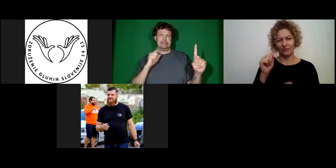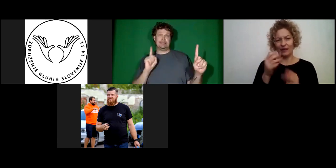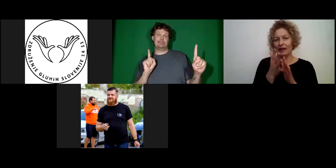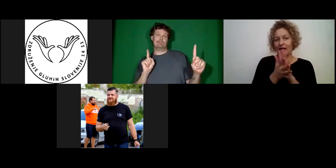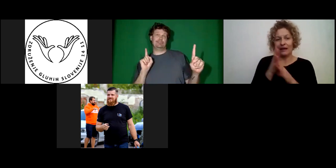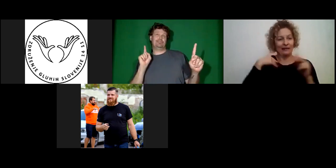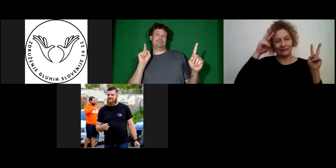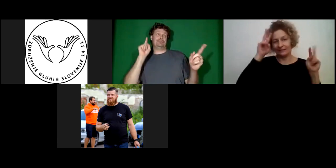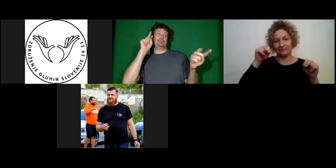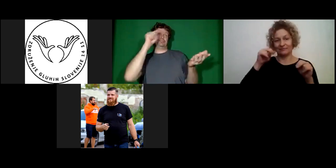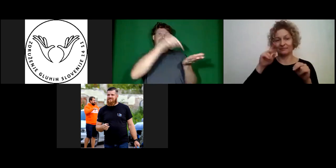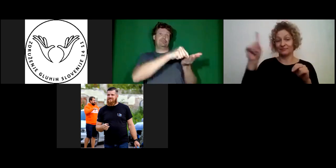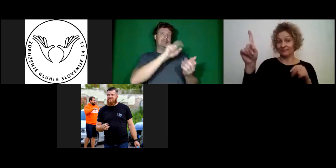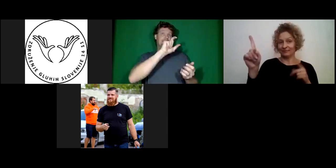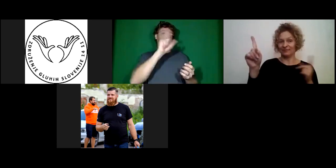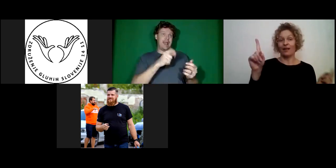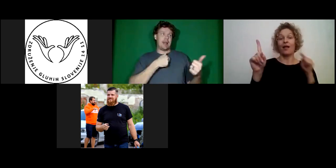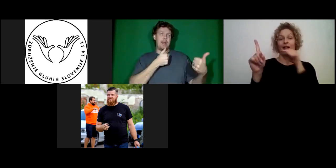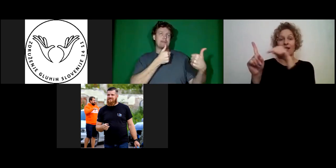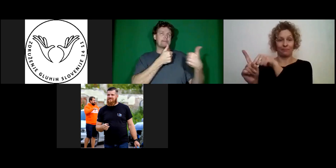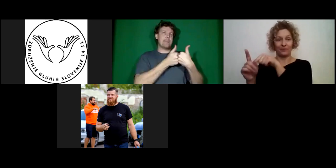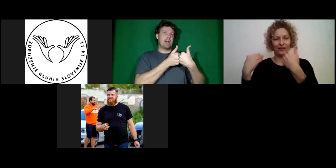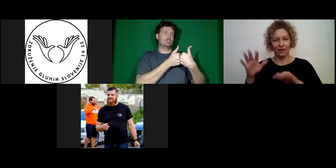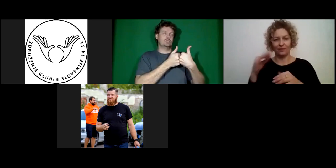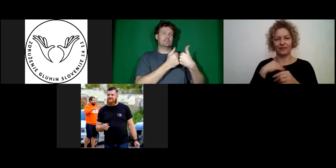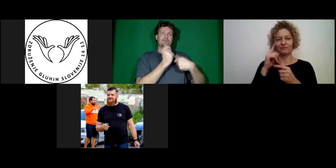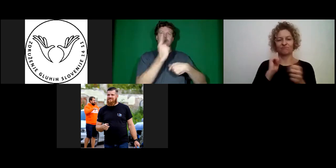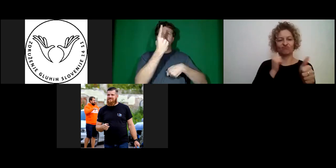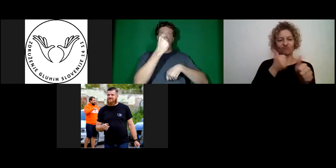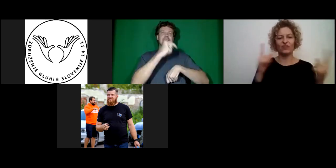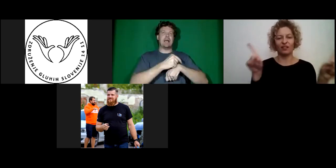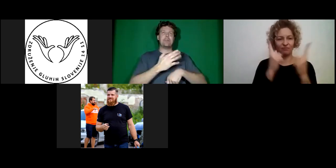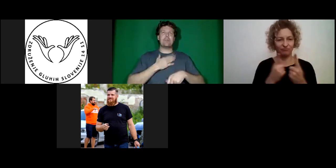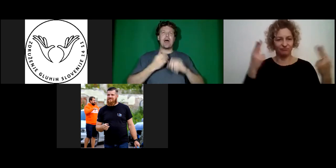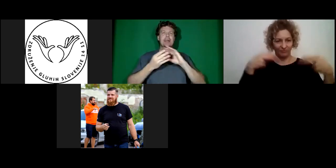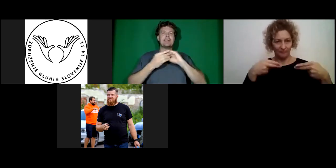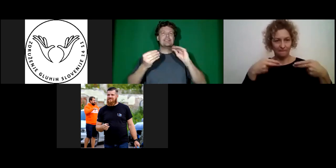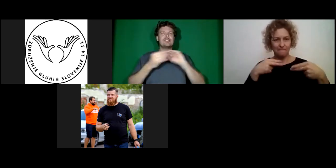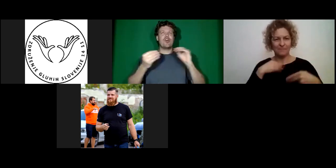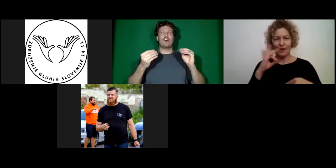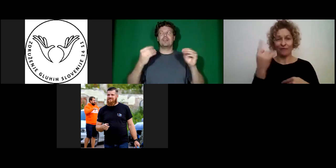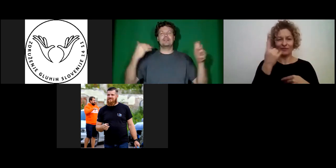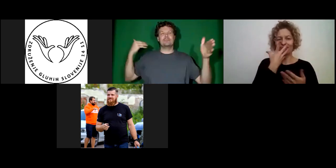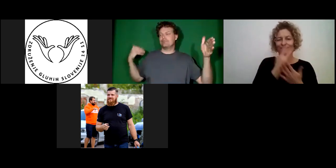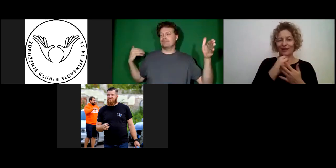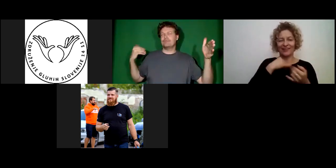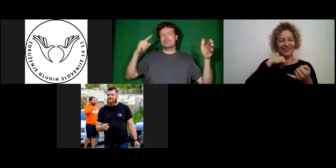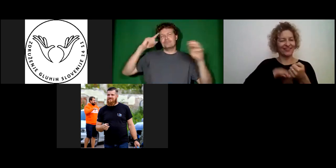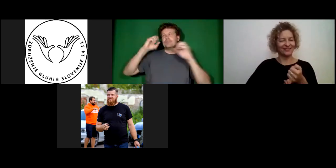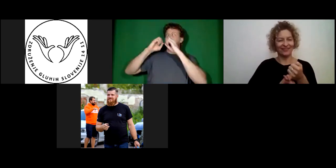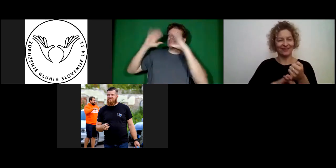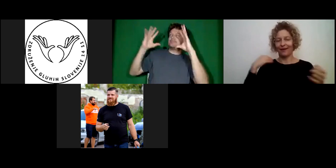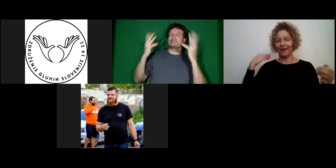At Siena, actually, I went to Siena in Italy, and I had a match versus